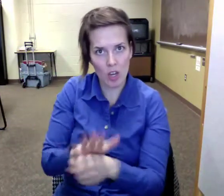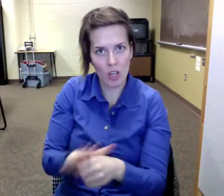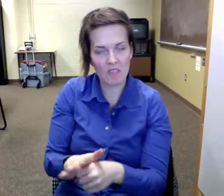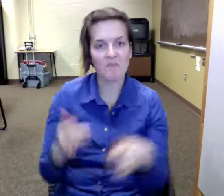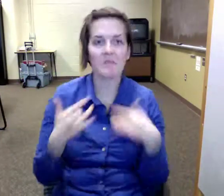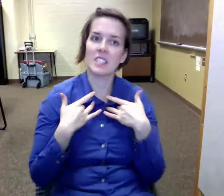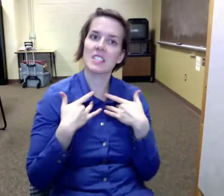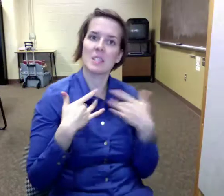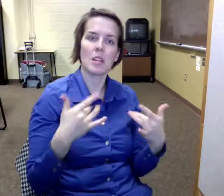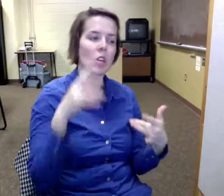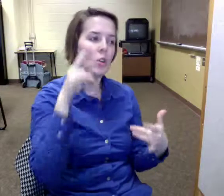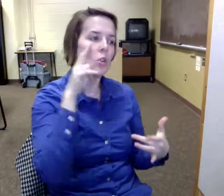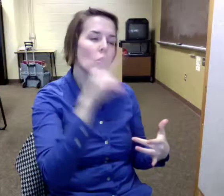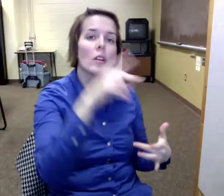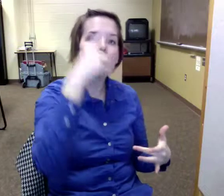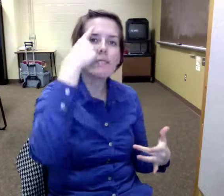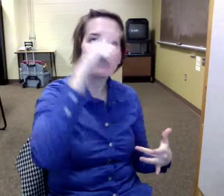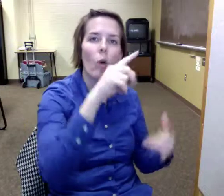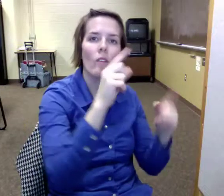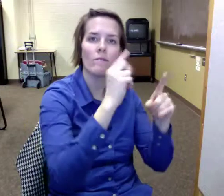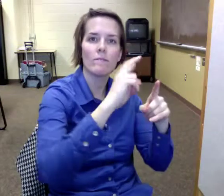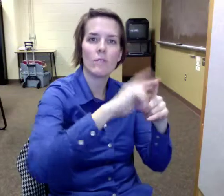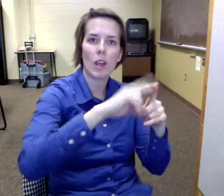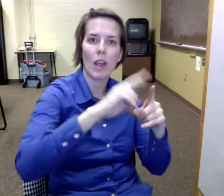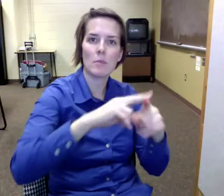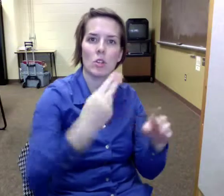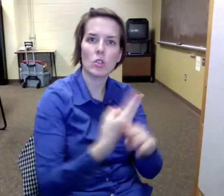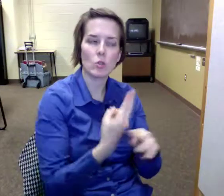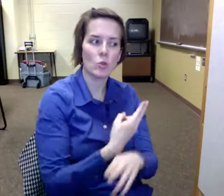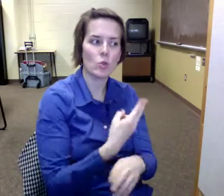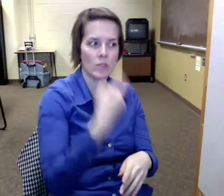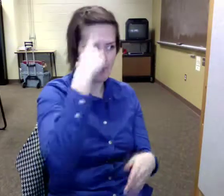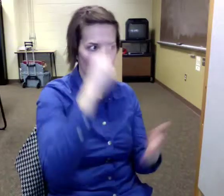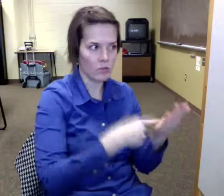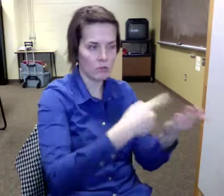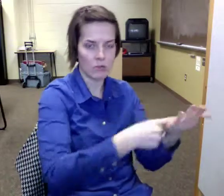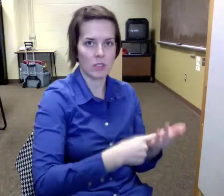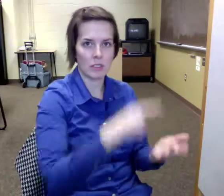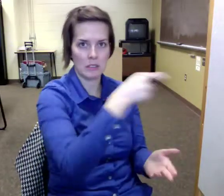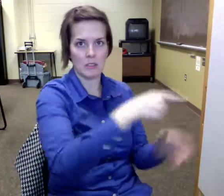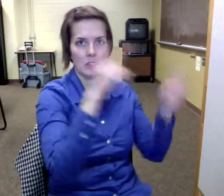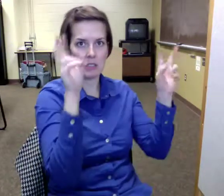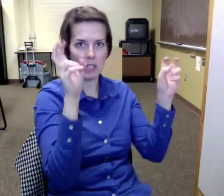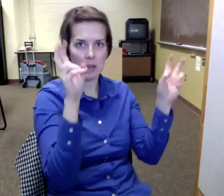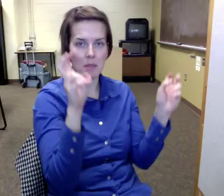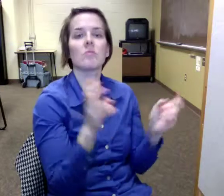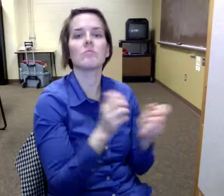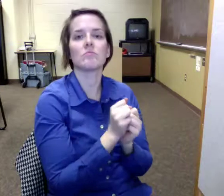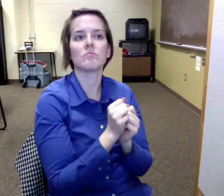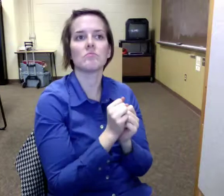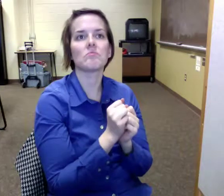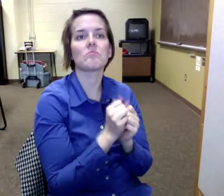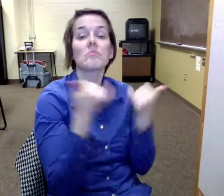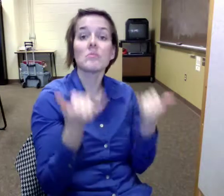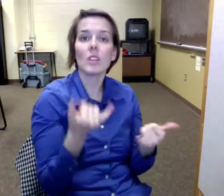topic. So, roughly 2 things are happening as you survey your topic and clarify unfamiliar terms. 1,